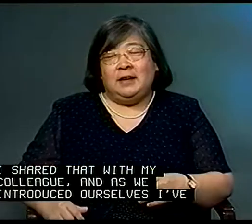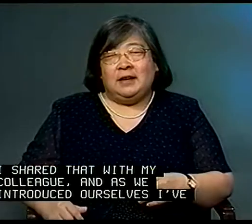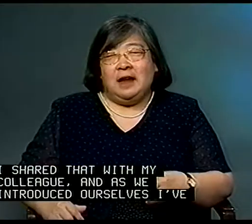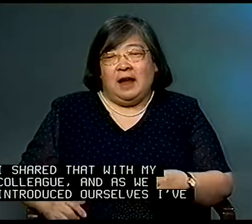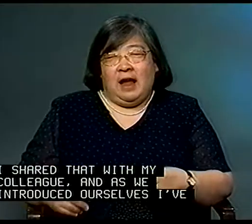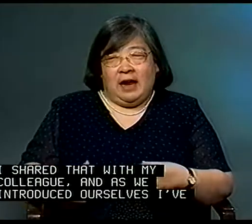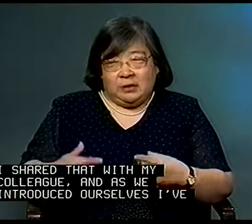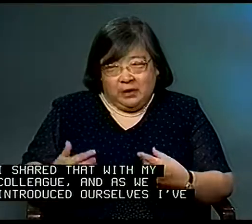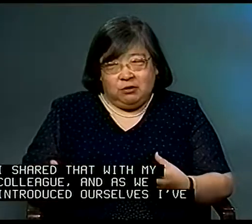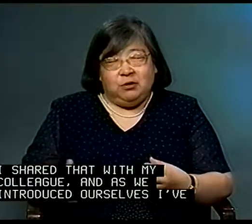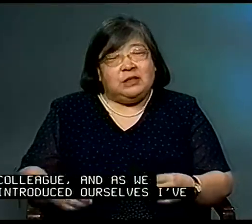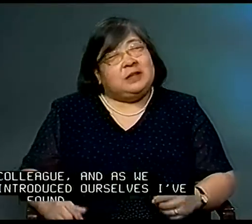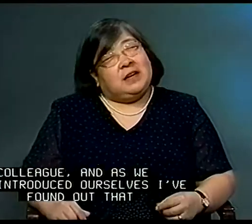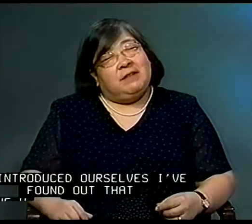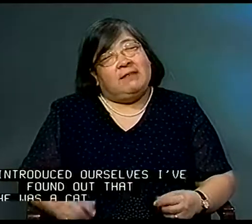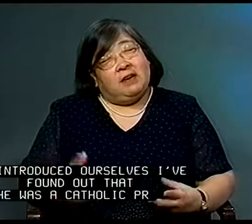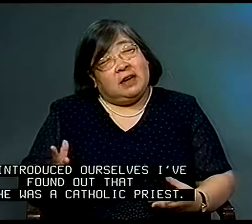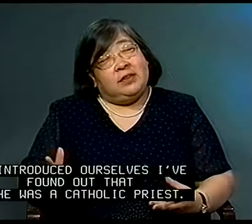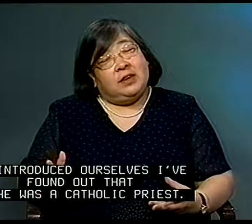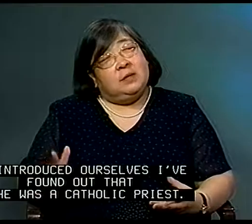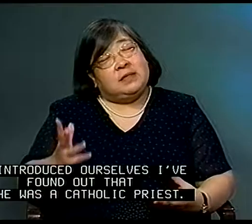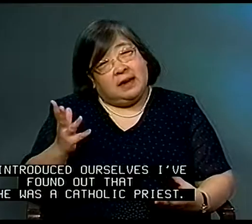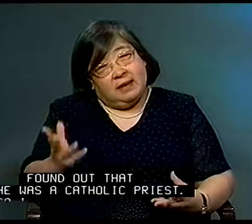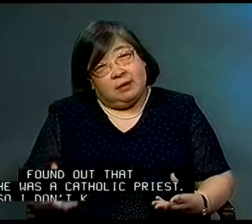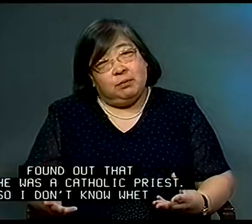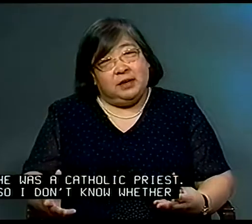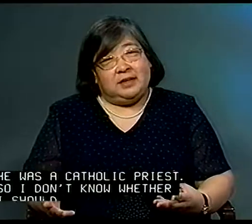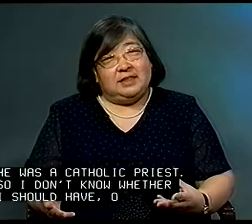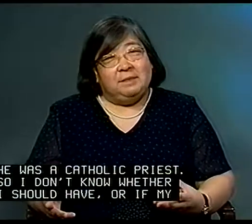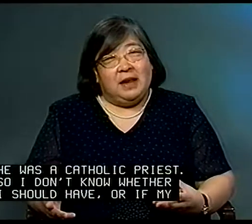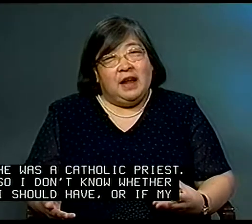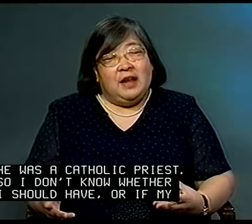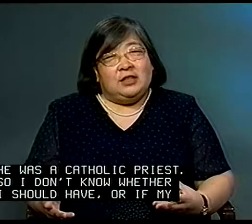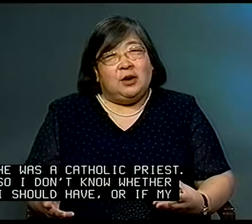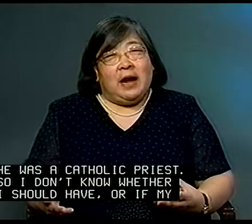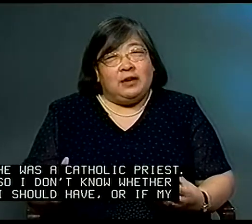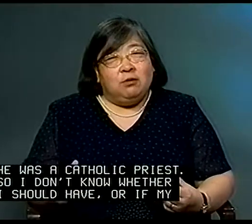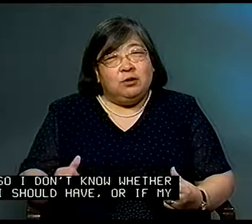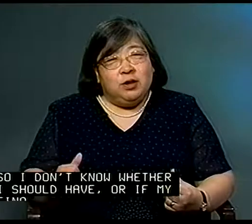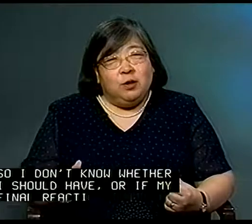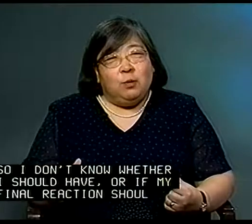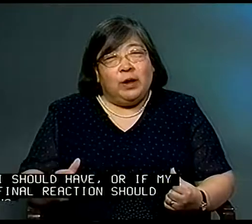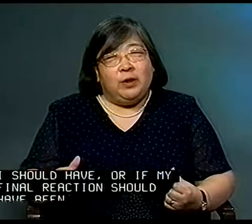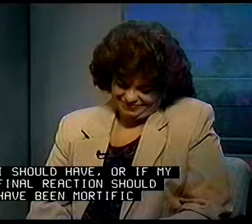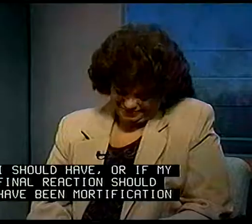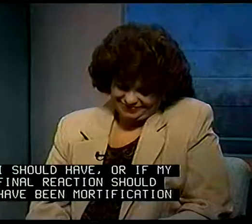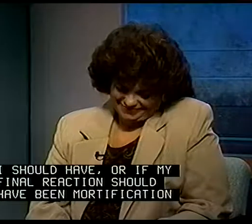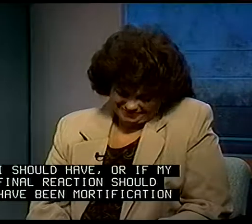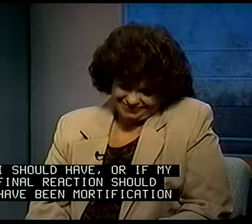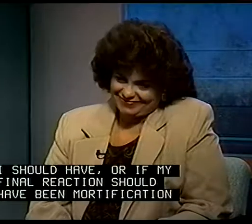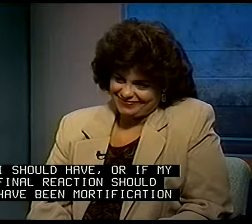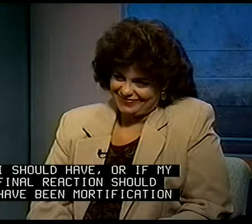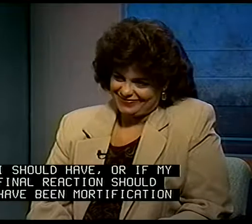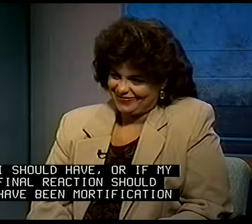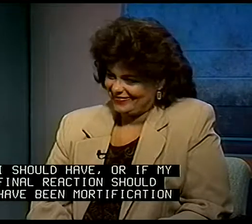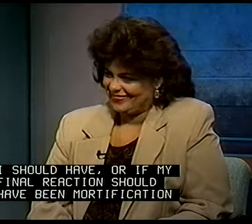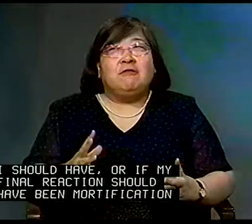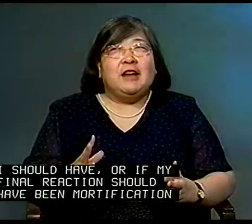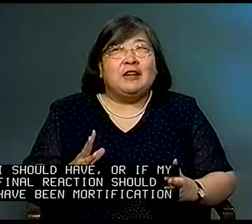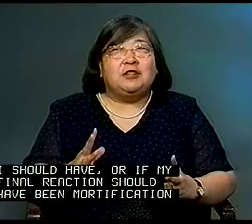And as we introduced ourselves, I found out that he was a Catholic priest. So I don't know whether I should have, if my final reaction